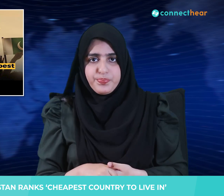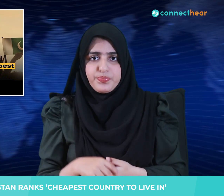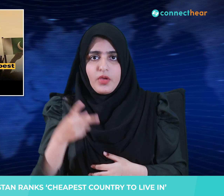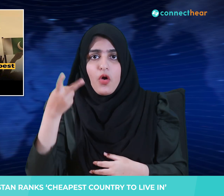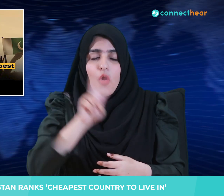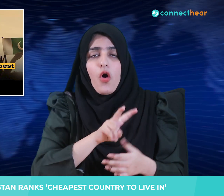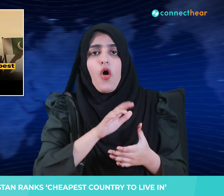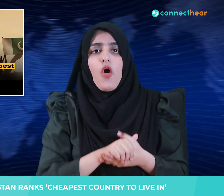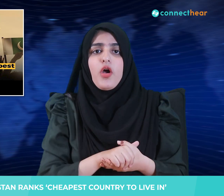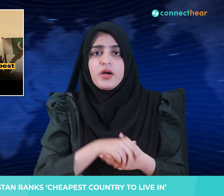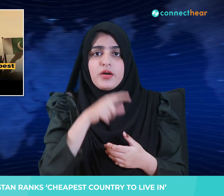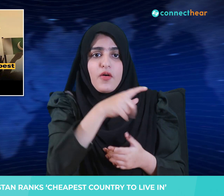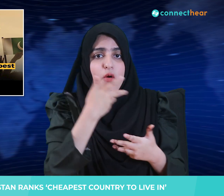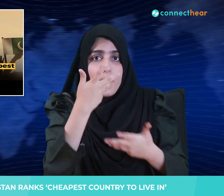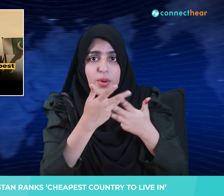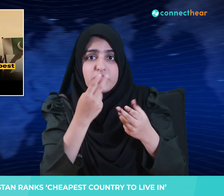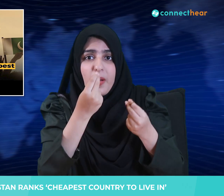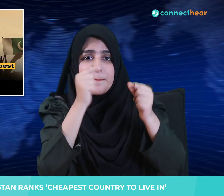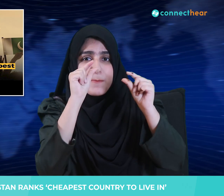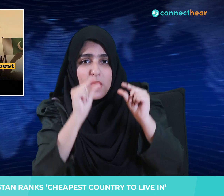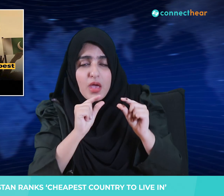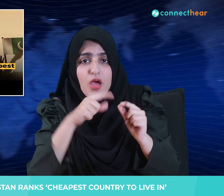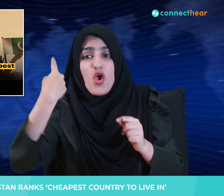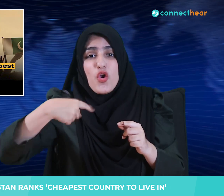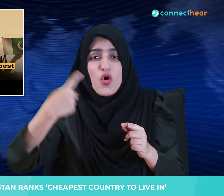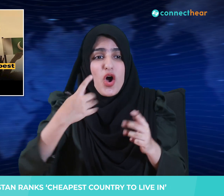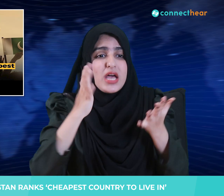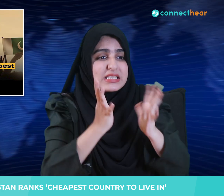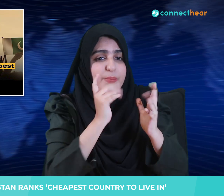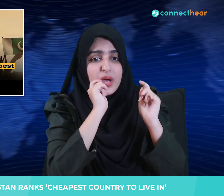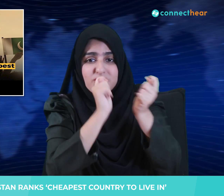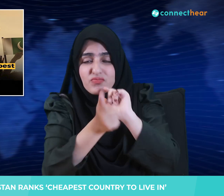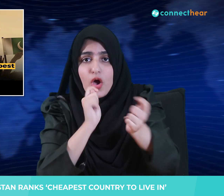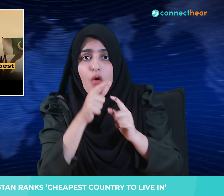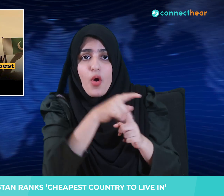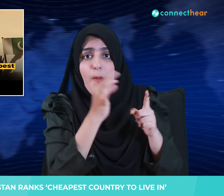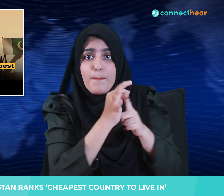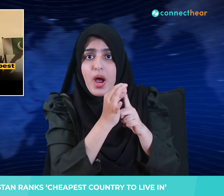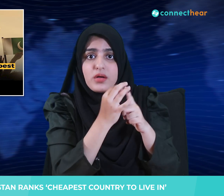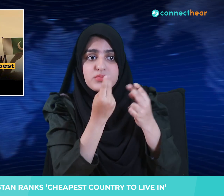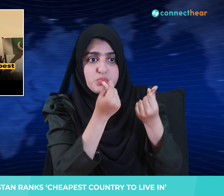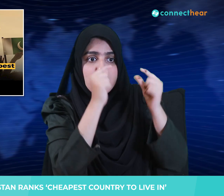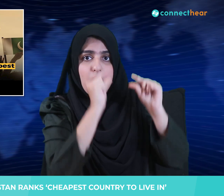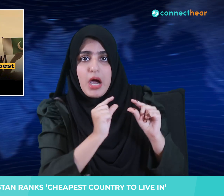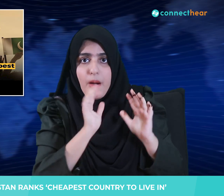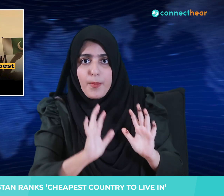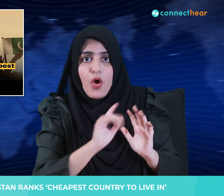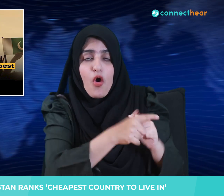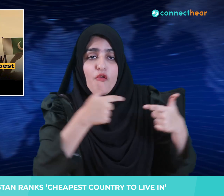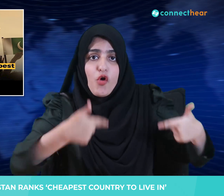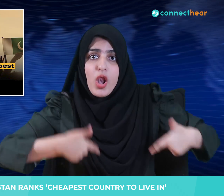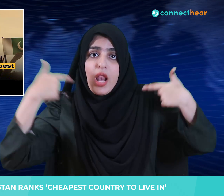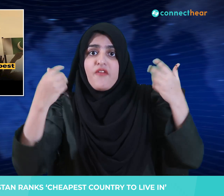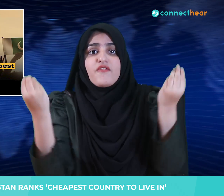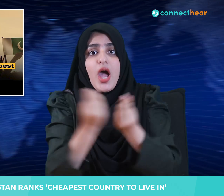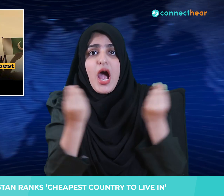index confirms the stability in prices of daily commodities in Pakistan, making living as the most affordable